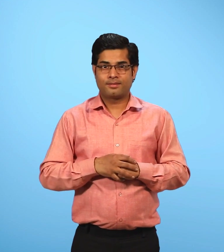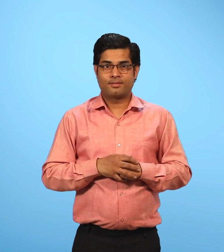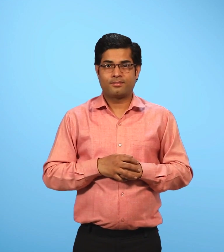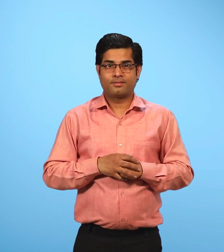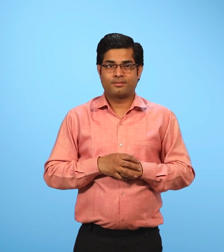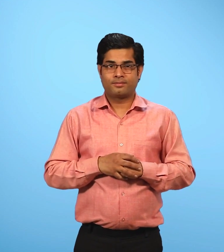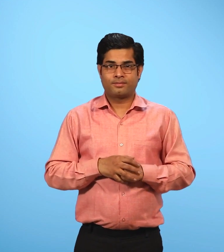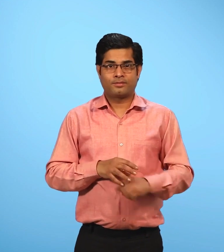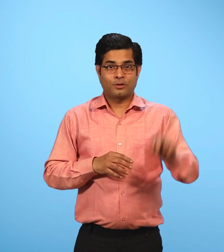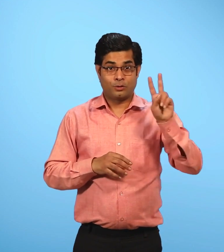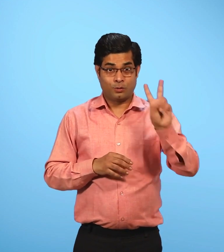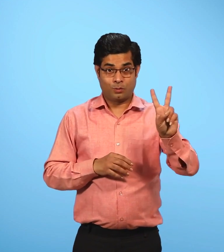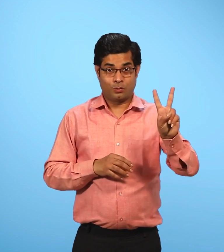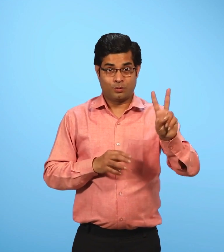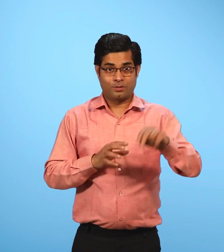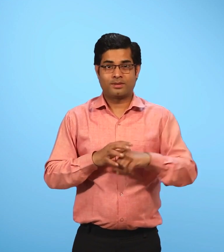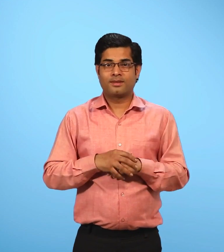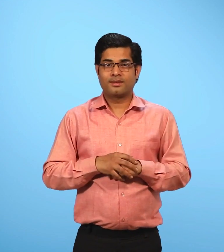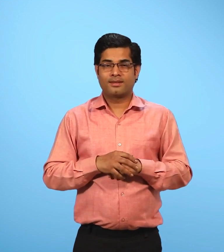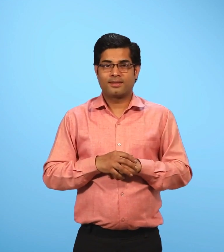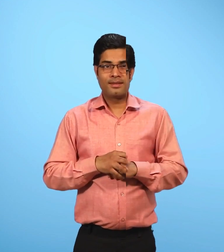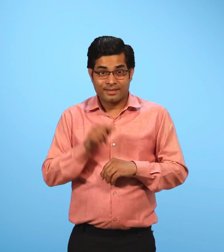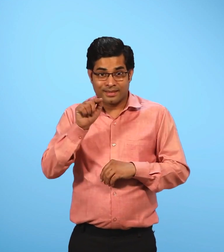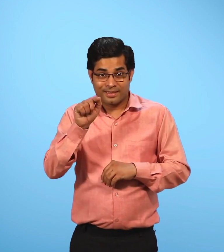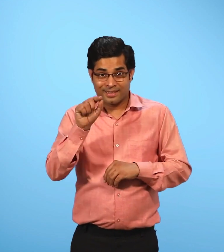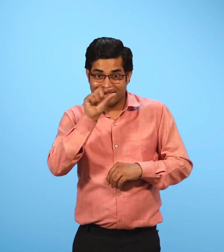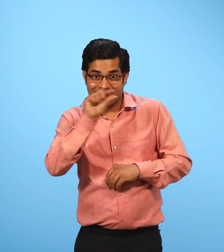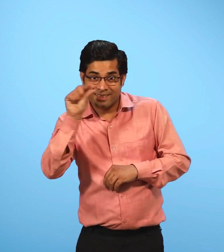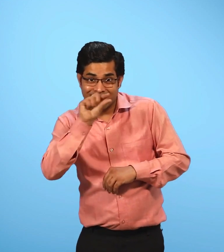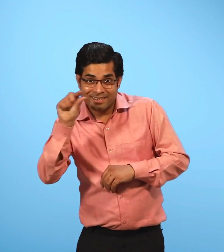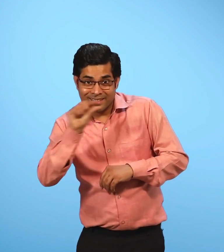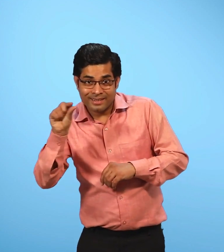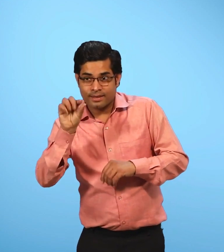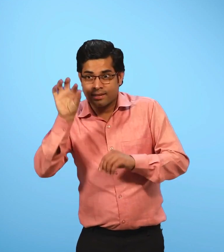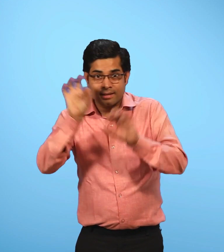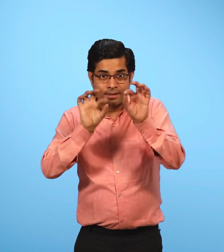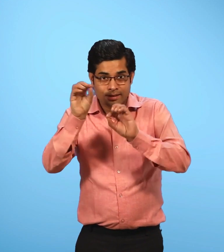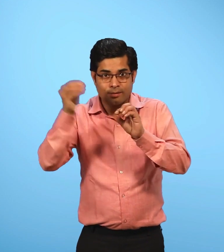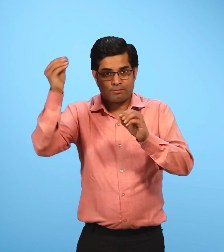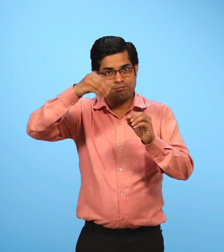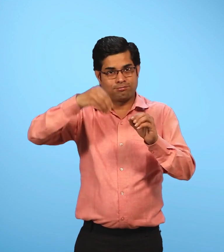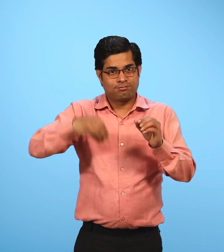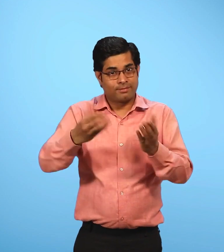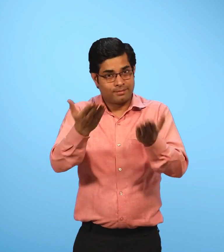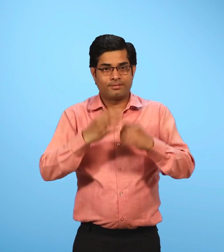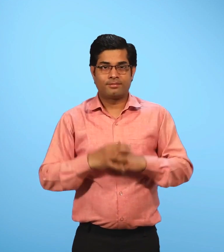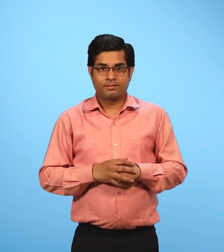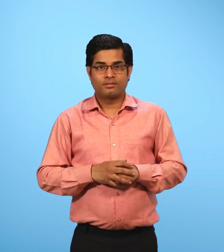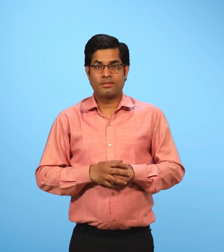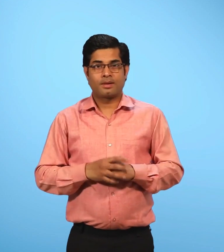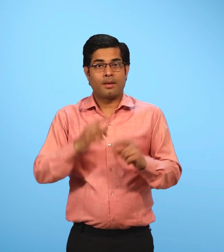I around me looked. Blank. 5.